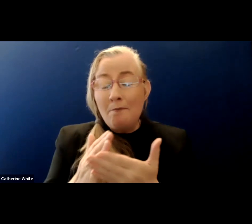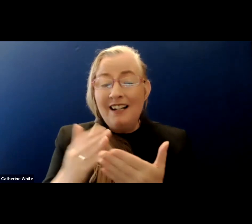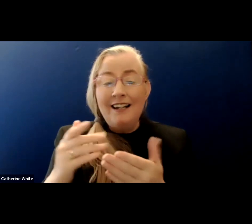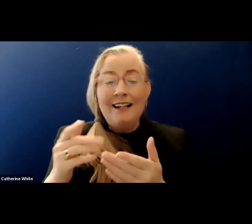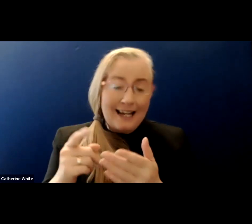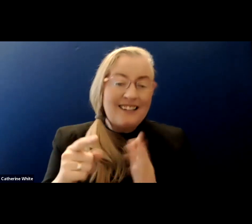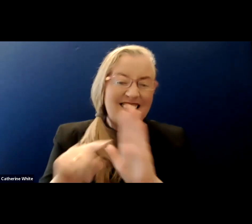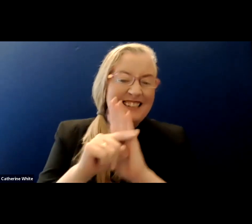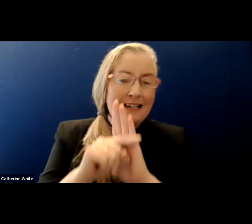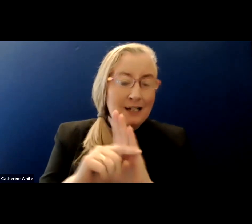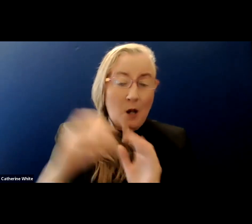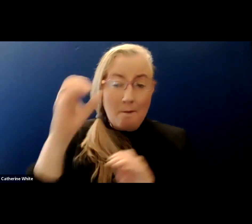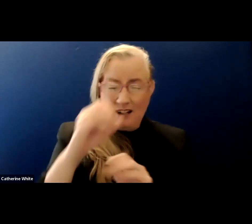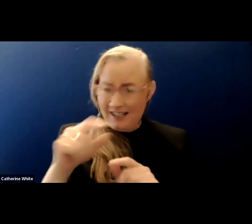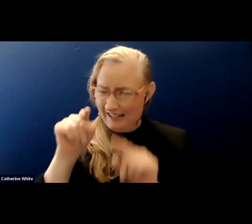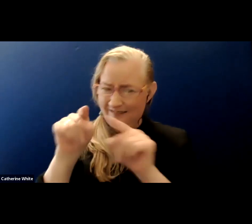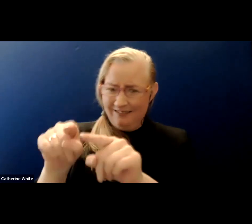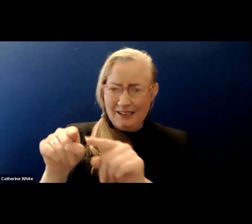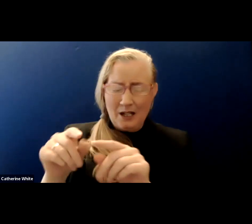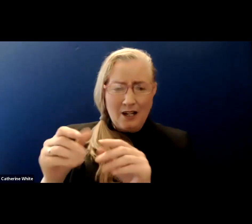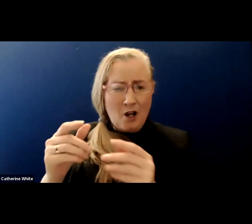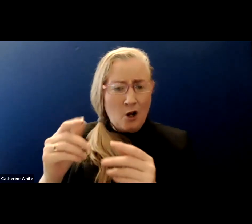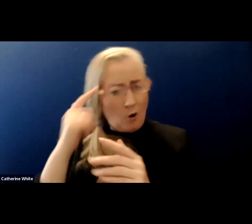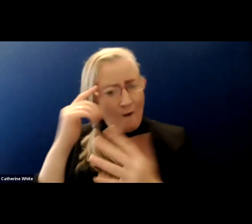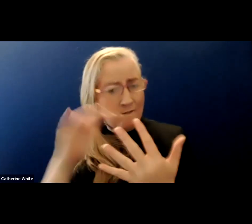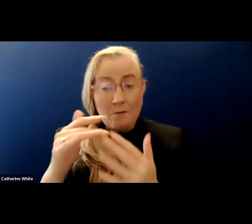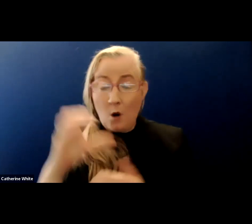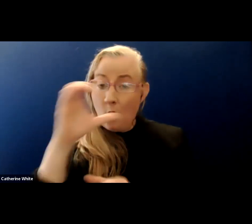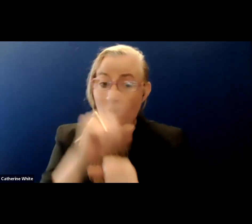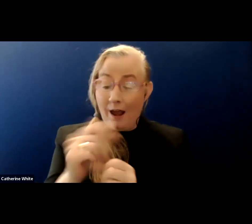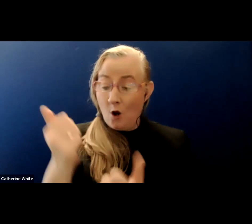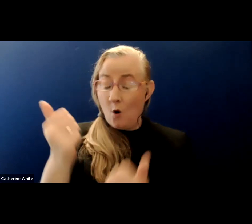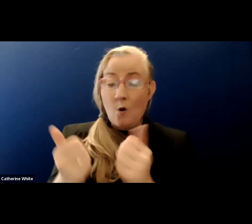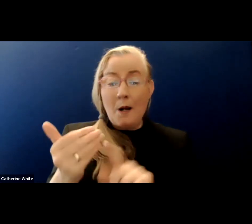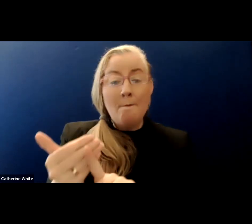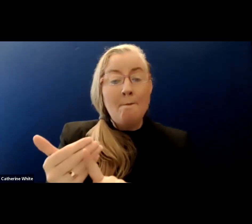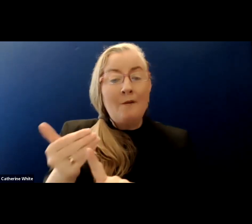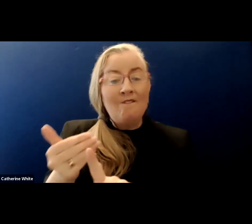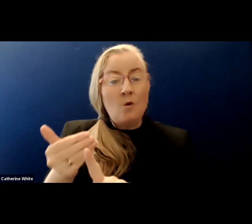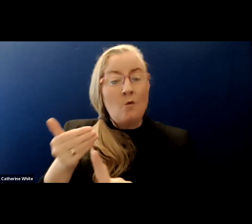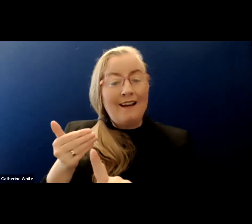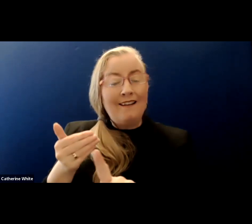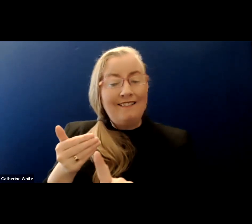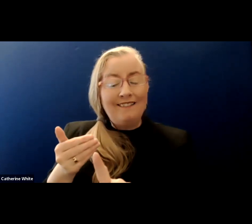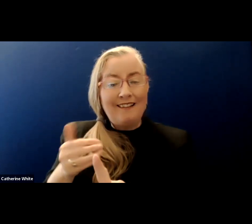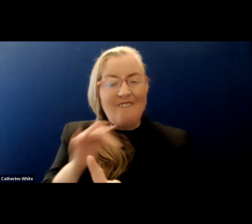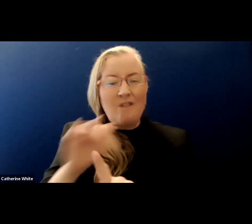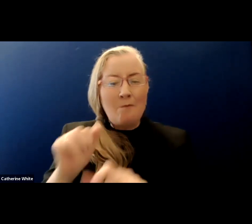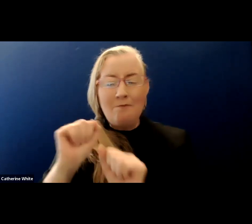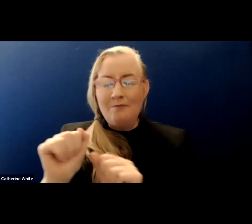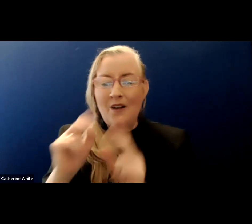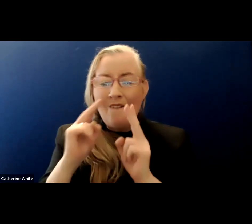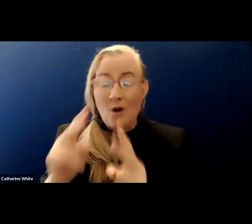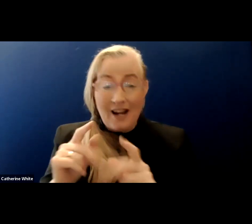opinions, pointing out the confusion that arises. It seemed that the court was moving away from Bankovich, that it was taking a